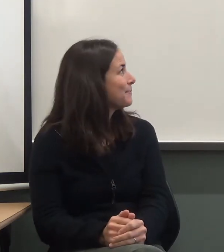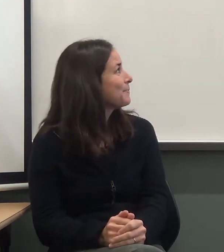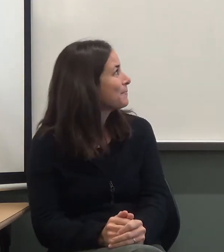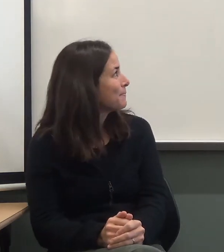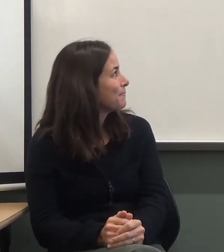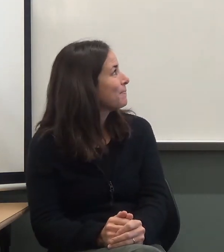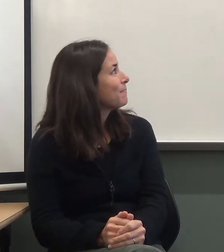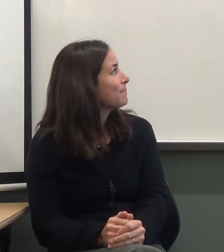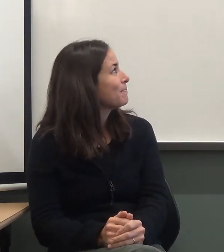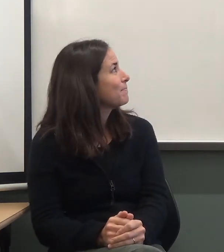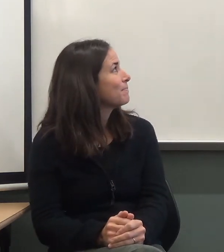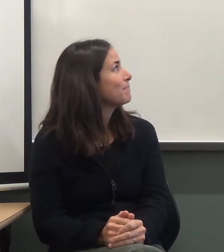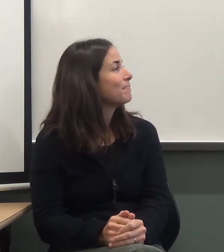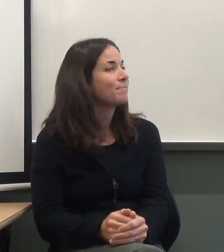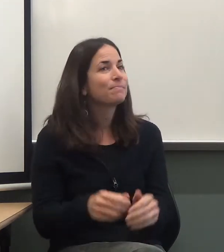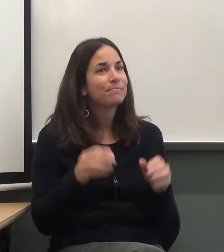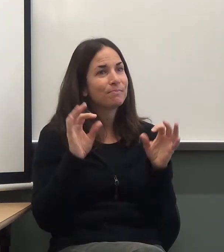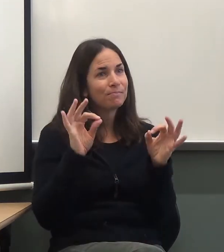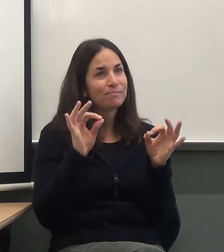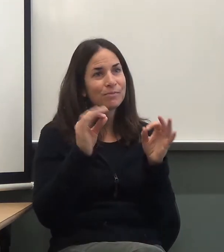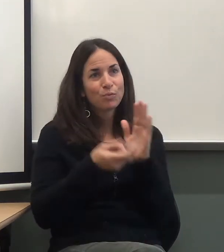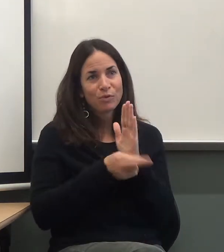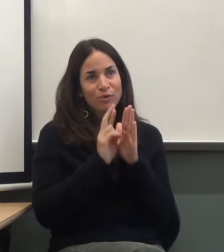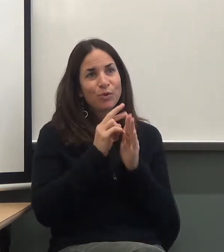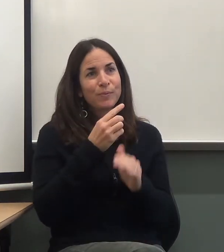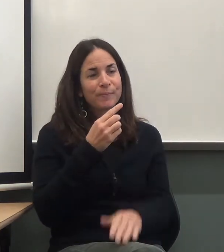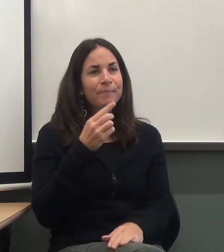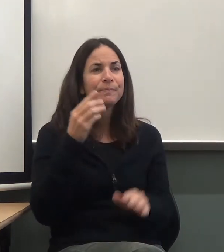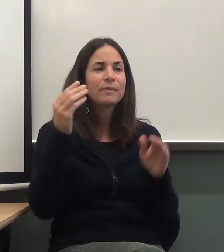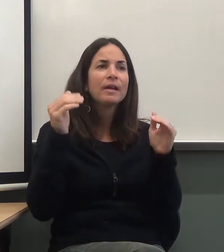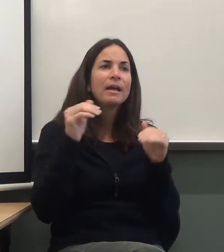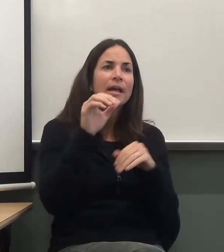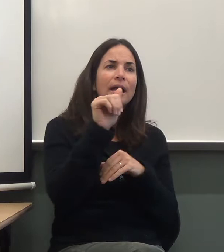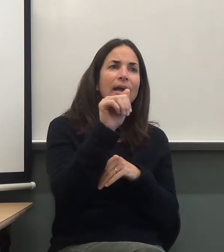Again, just our review, let's brief, and then what about an adverb?